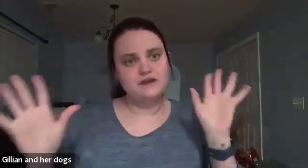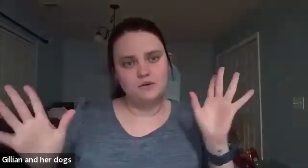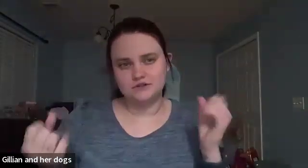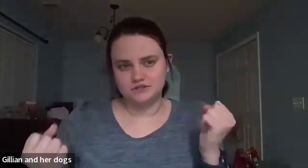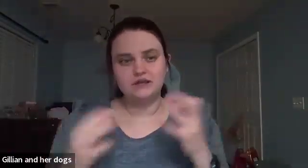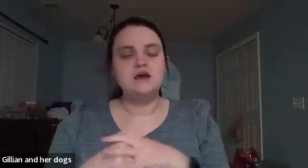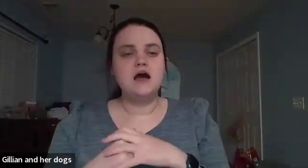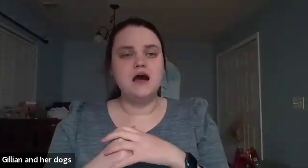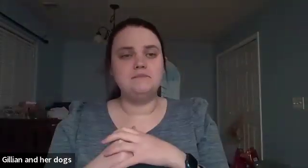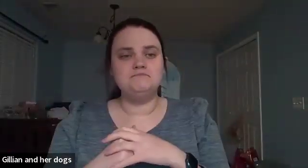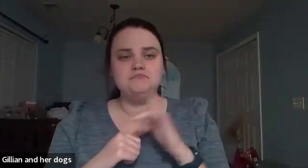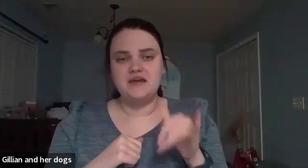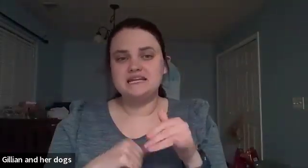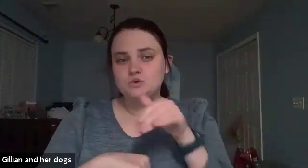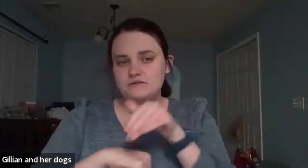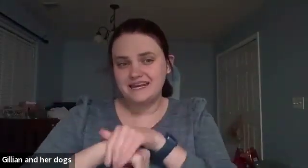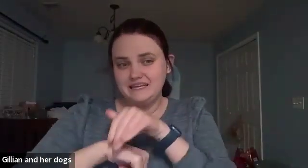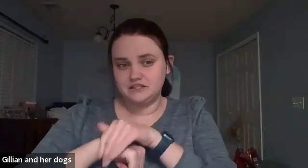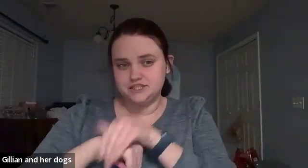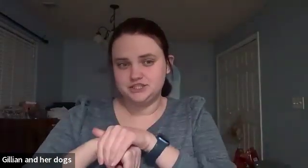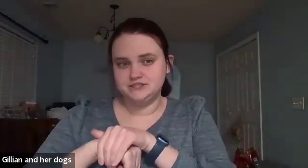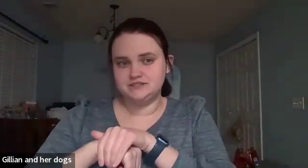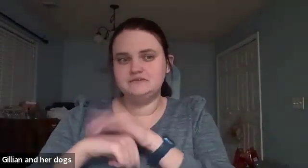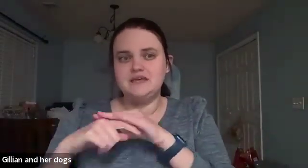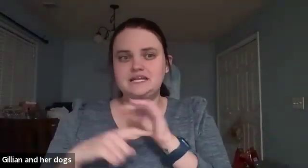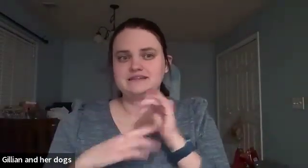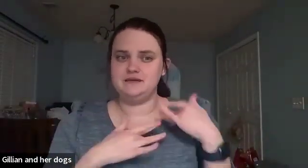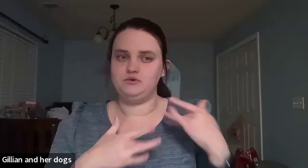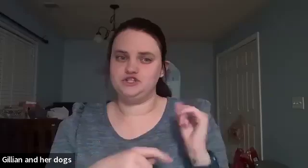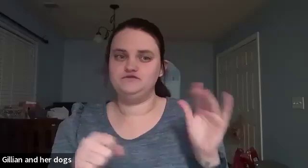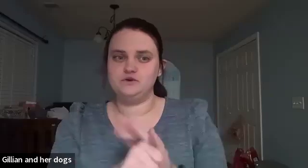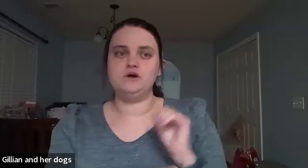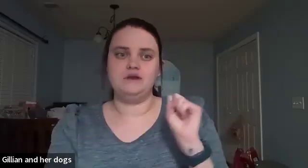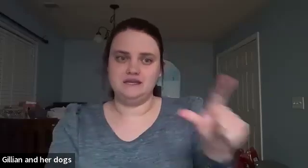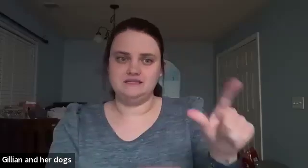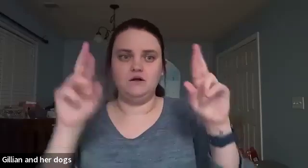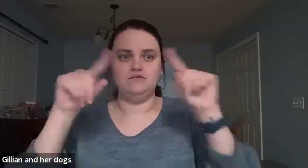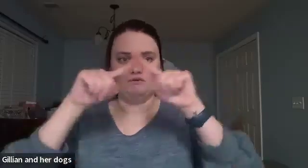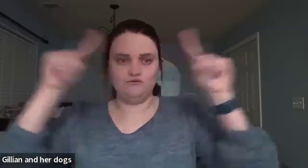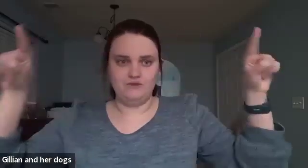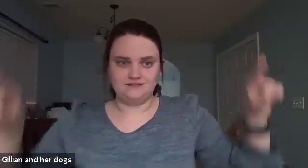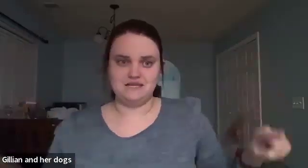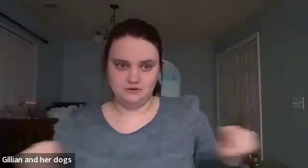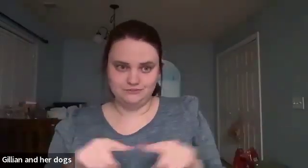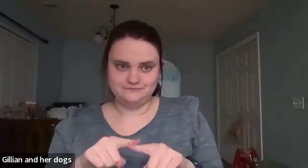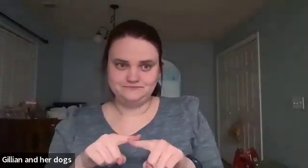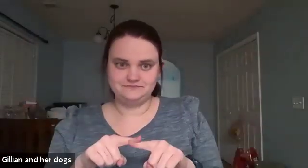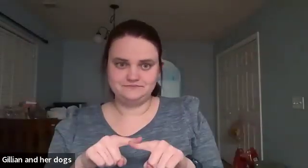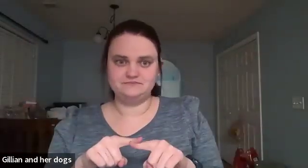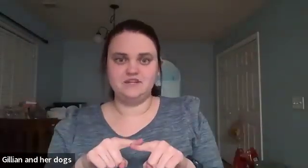clarify what we're doing. But that is more that English than the typical just full-blown ASL of rectangle.